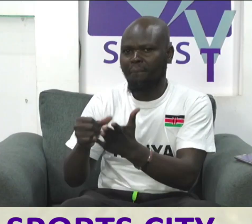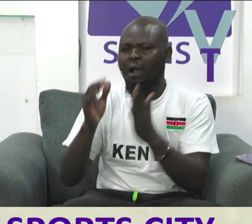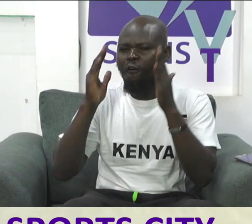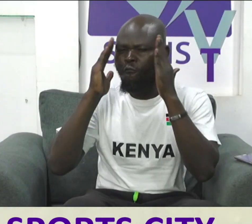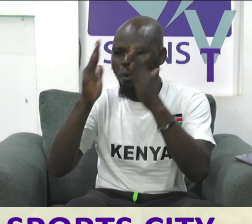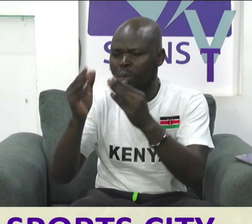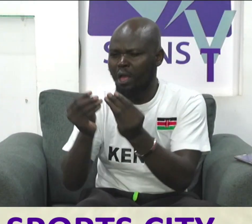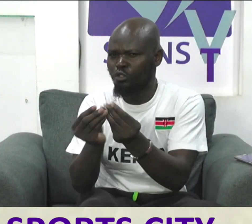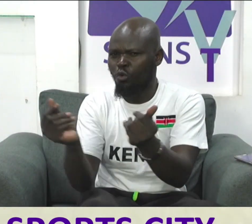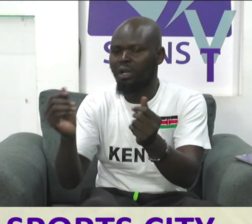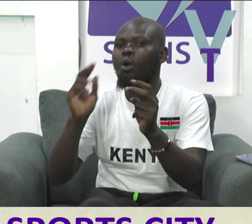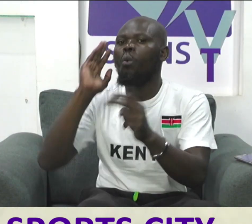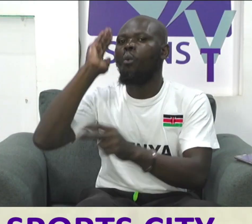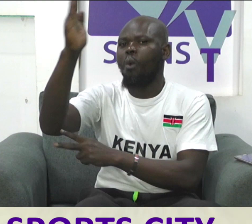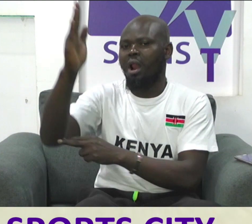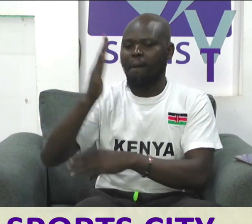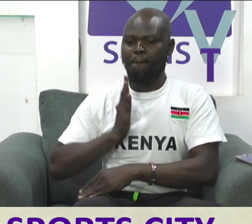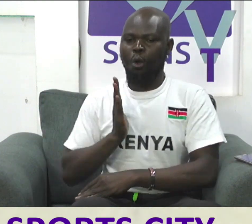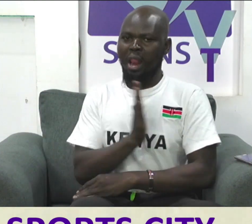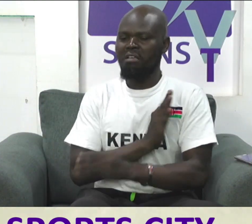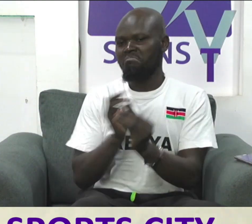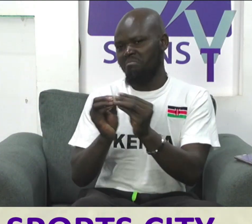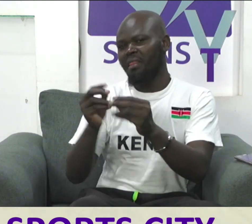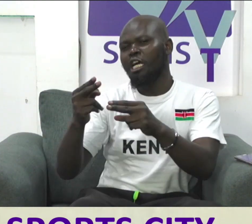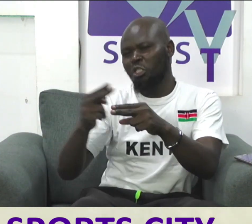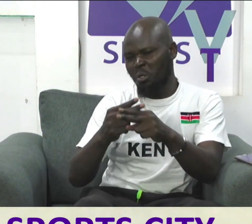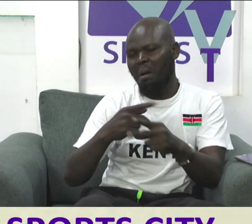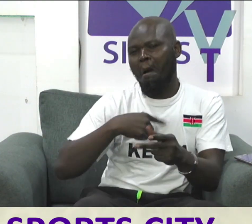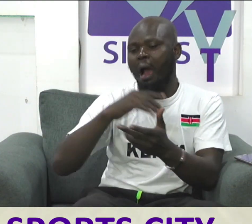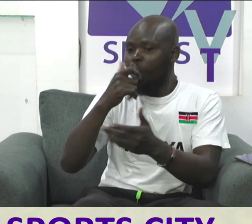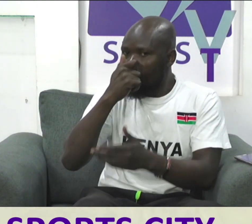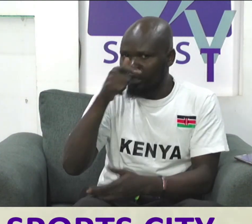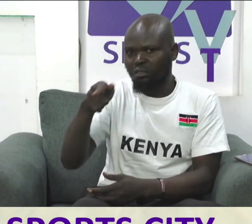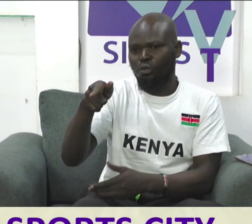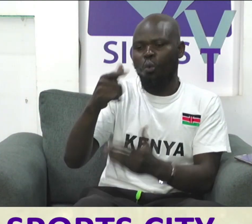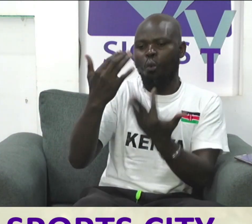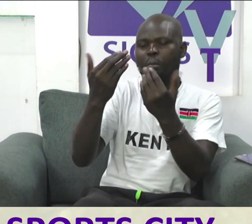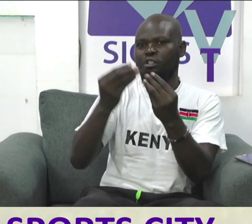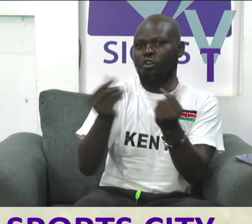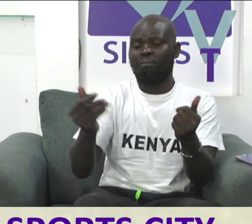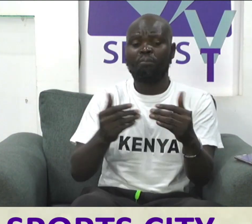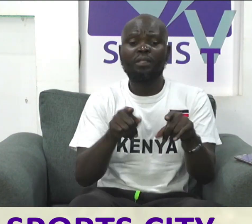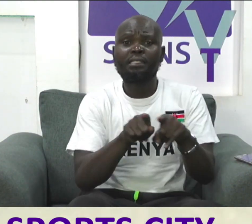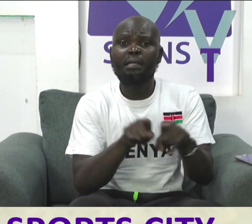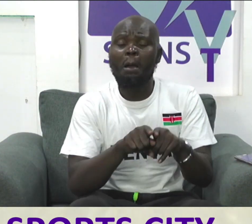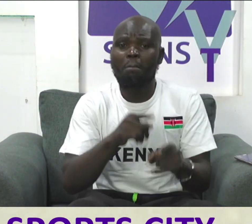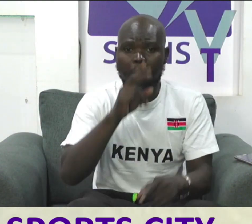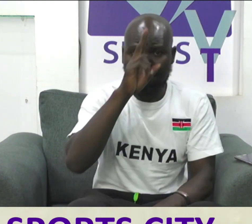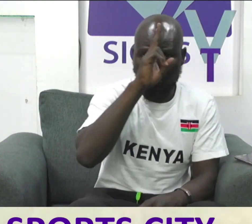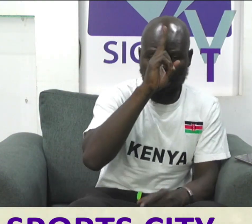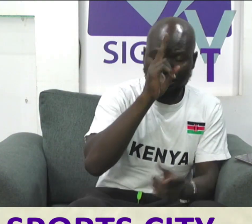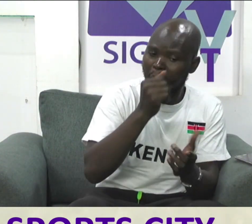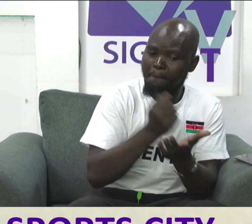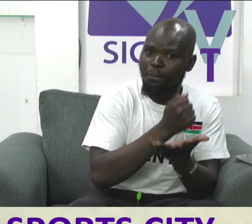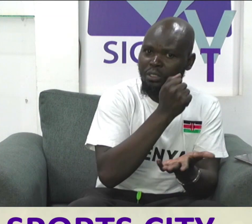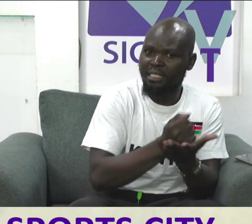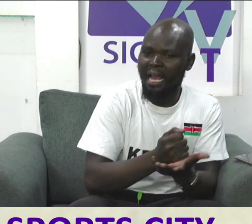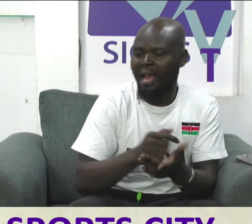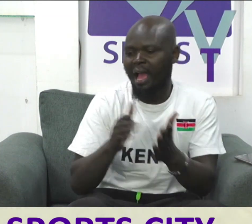Because for them, I feel that they've really focused in their positioning. And for Tusker FC, I wish